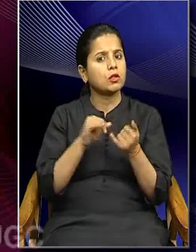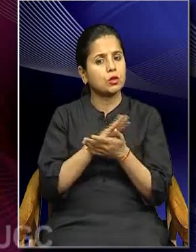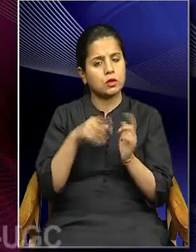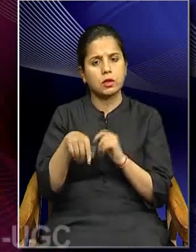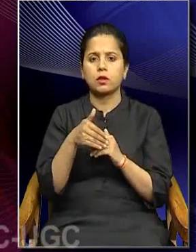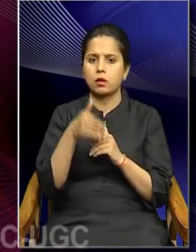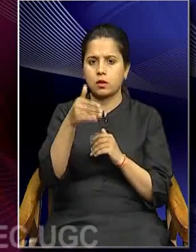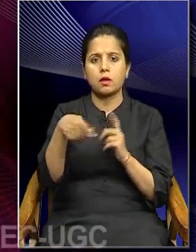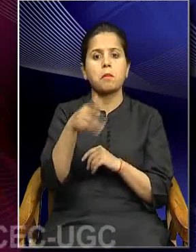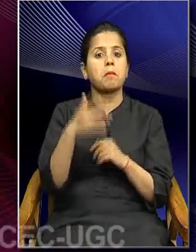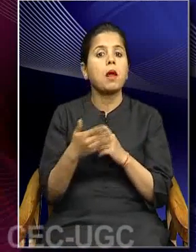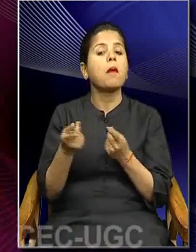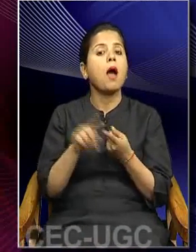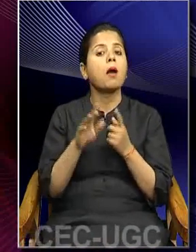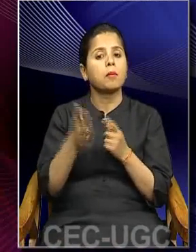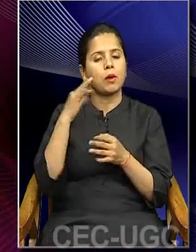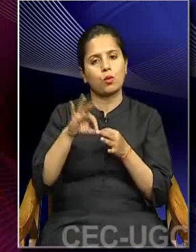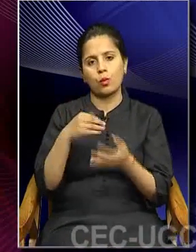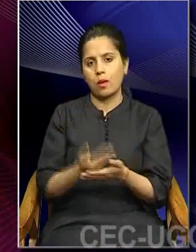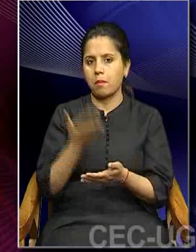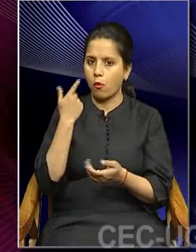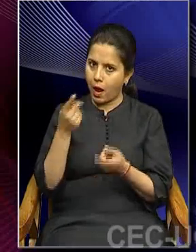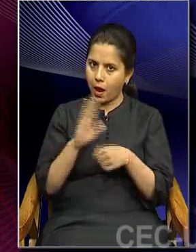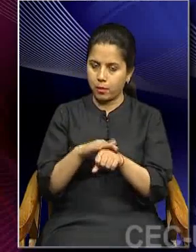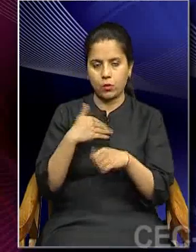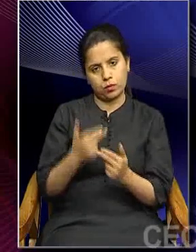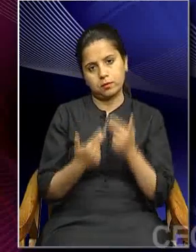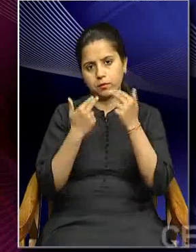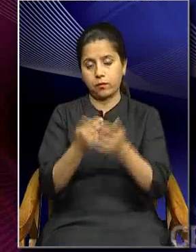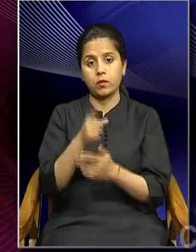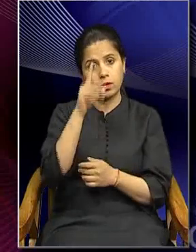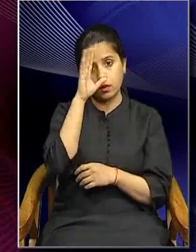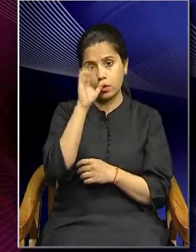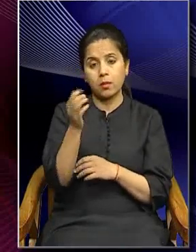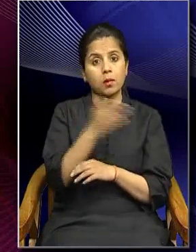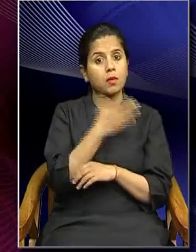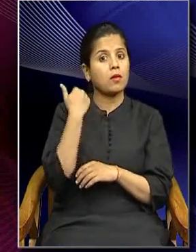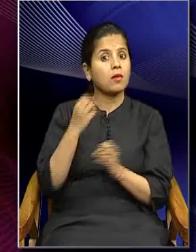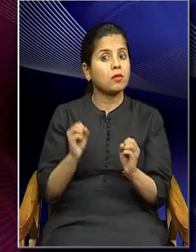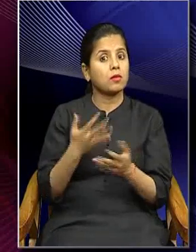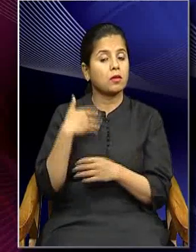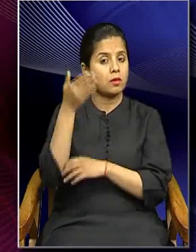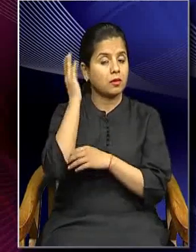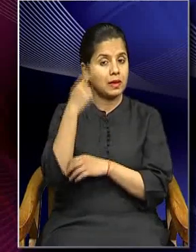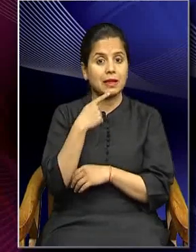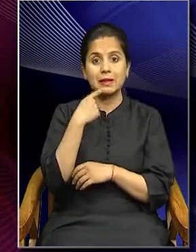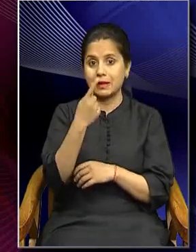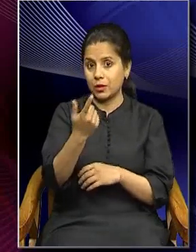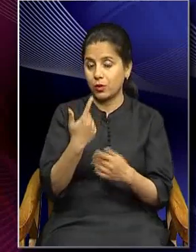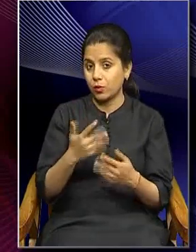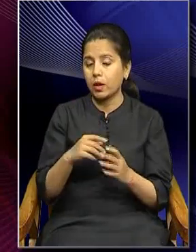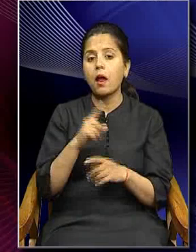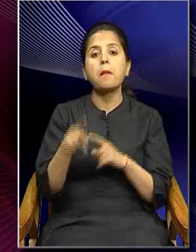one such counter made by the Buddhists. Remember, I mentioned in the beginning of the lecture